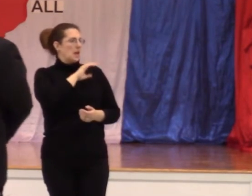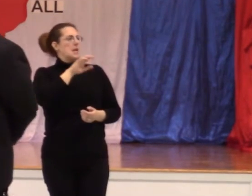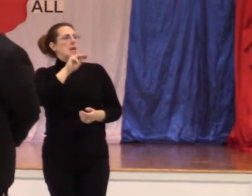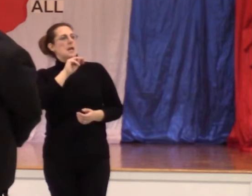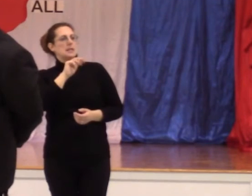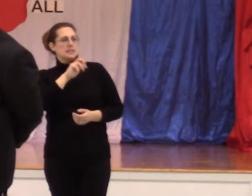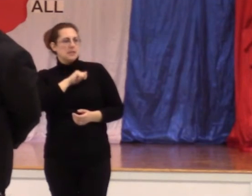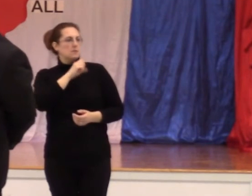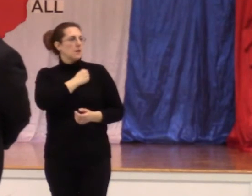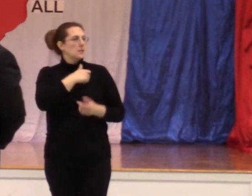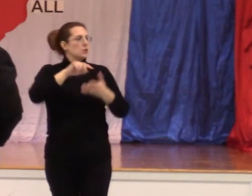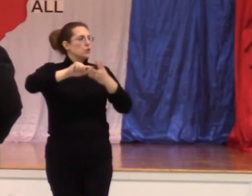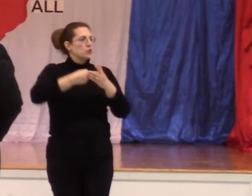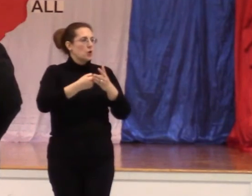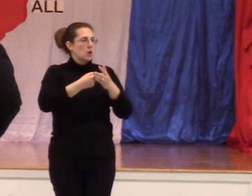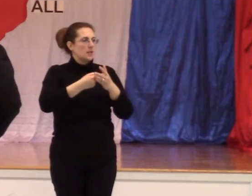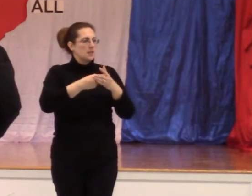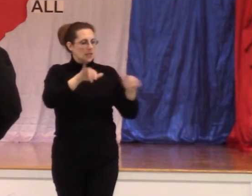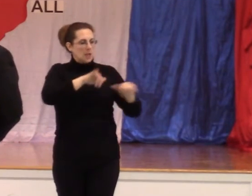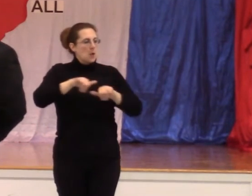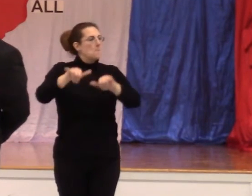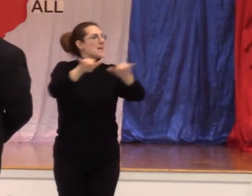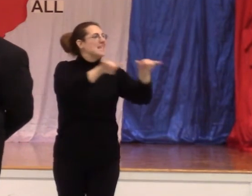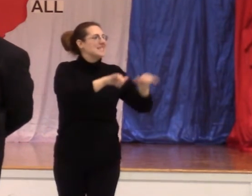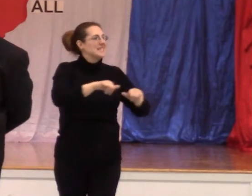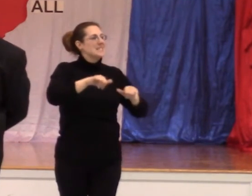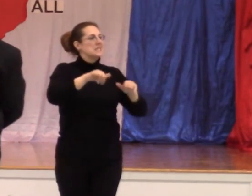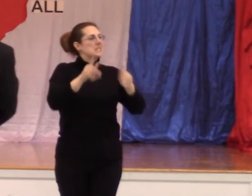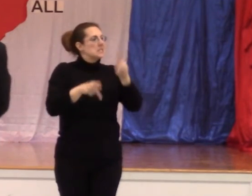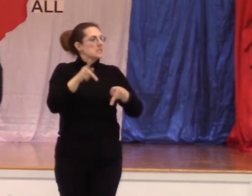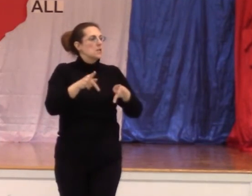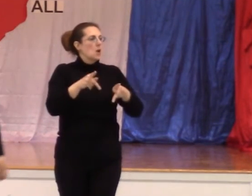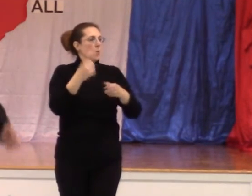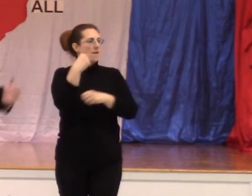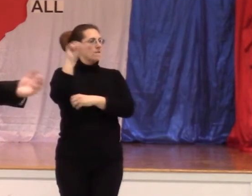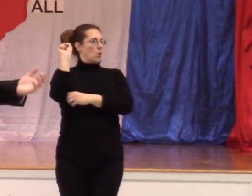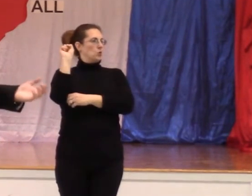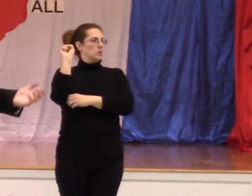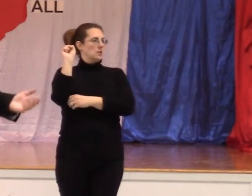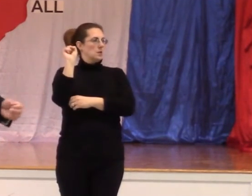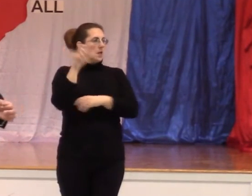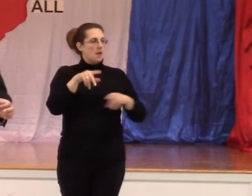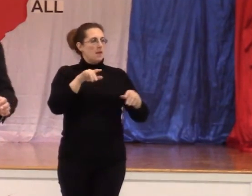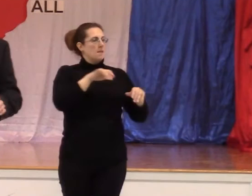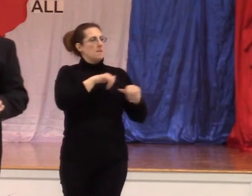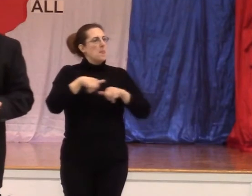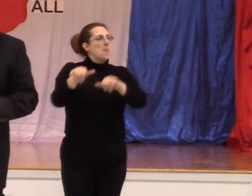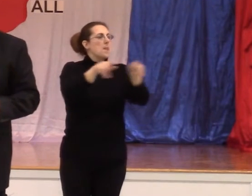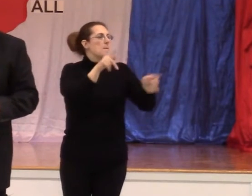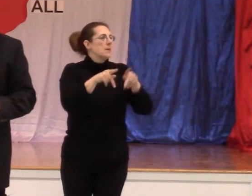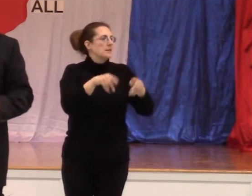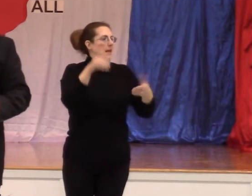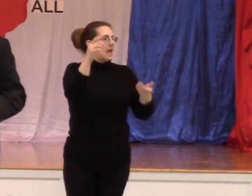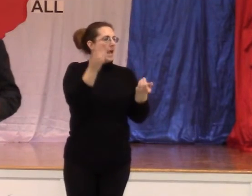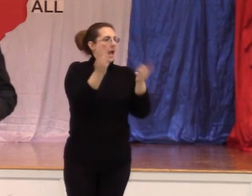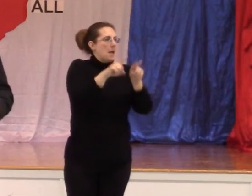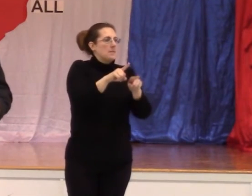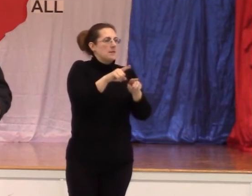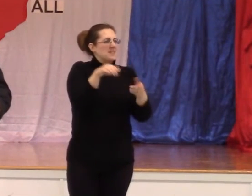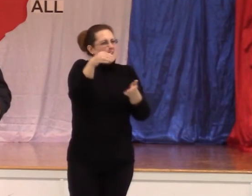the Peasants' Revolt that we read about in our Lutheran history books, right? So Peasants' Revolt happens in the